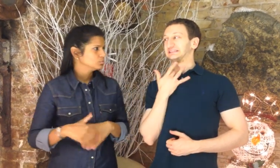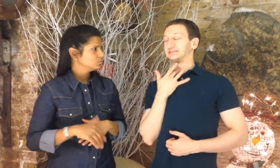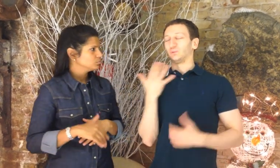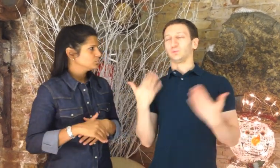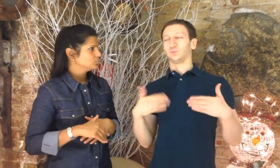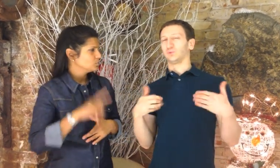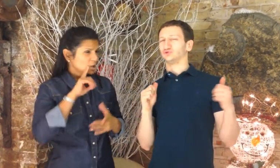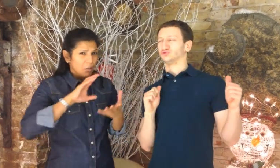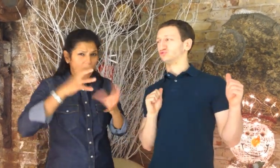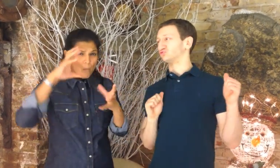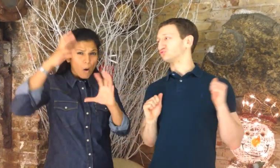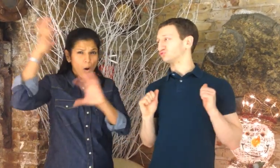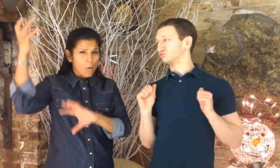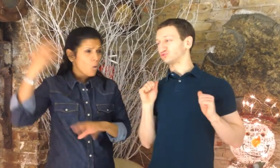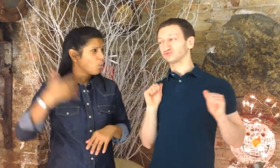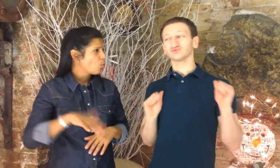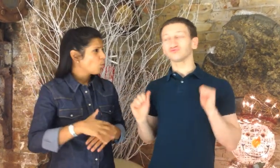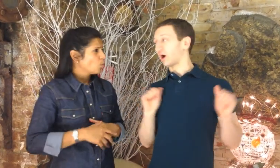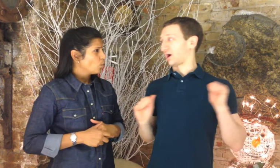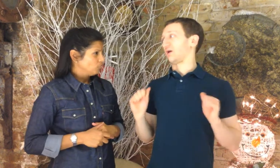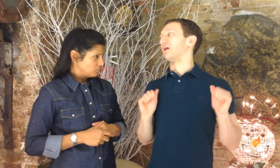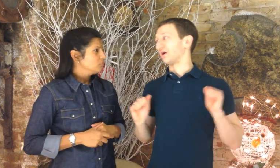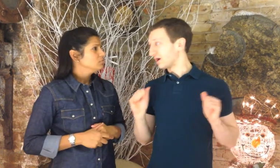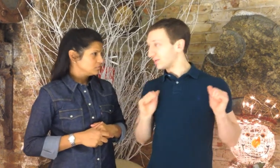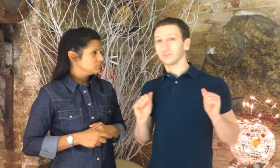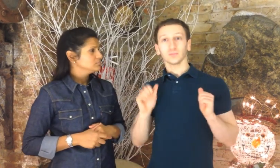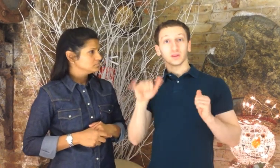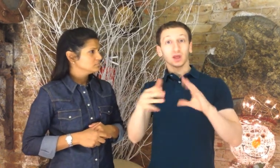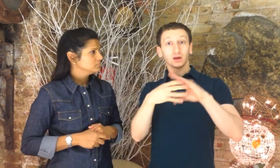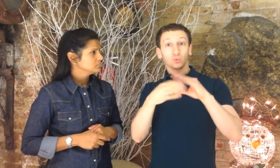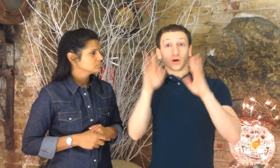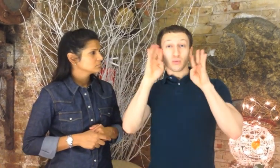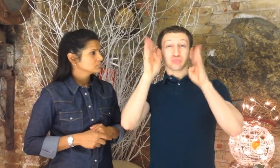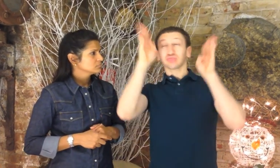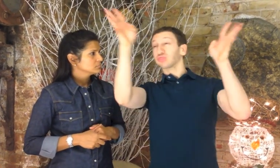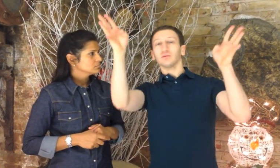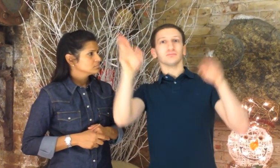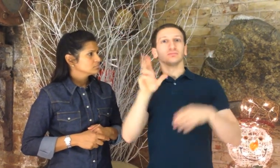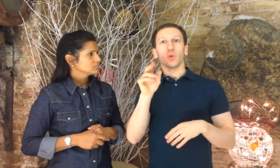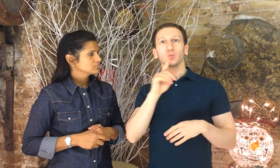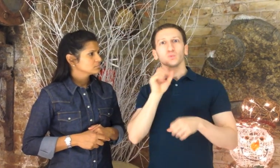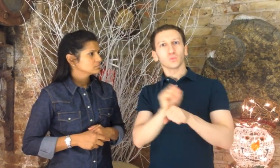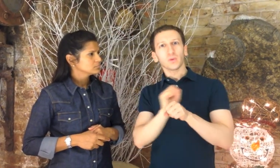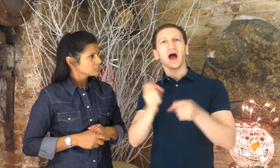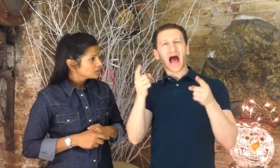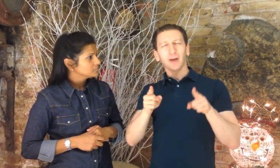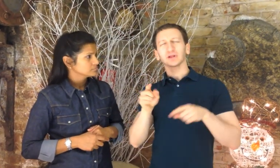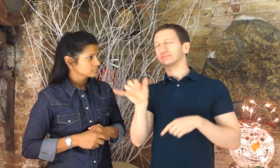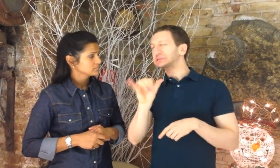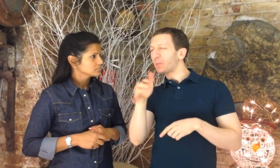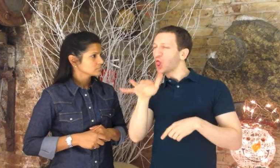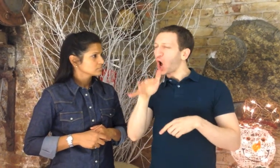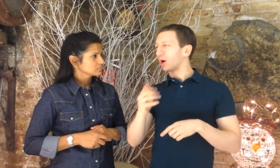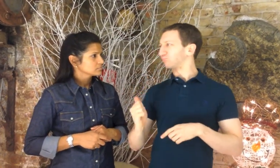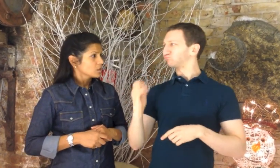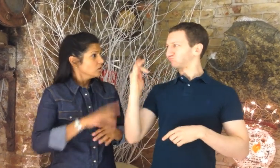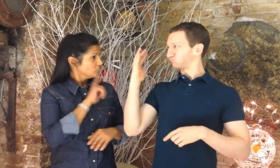it's a heavy drama. Definitely. The play is actually based loosely on some sensational real-life events back then in the